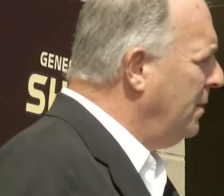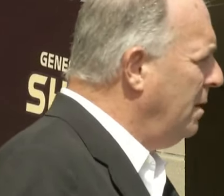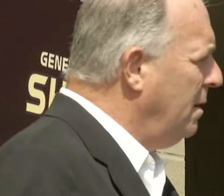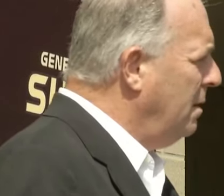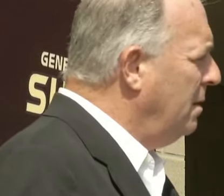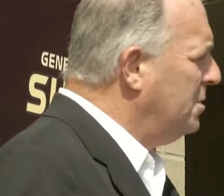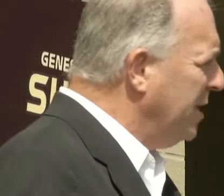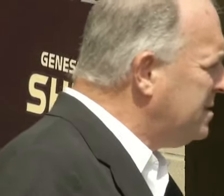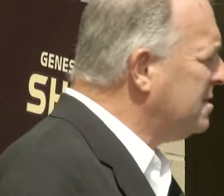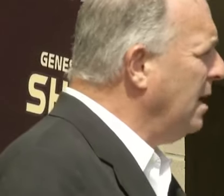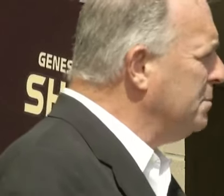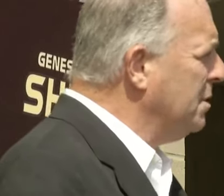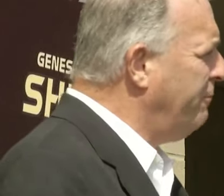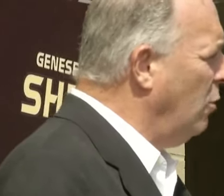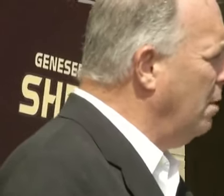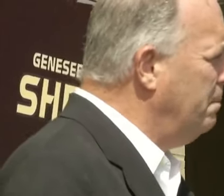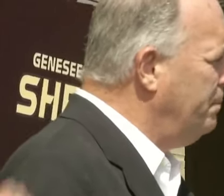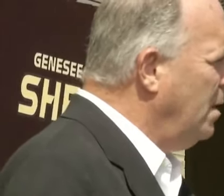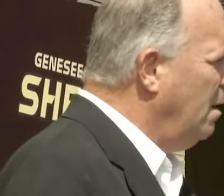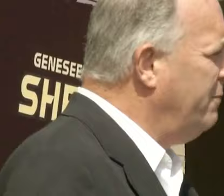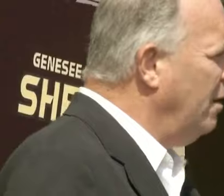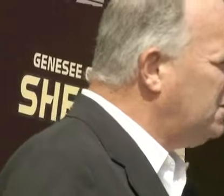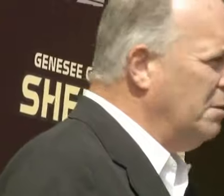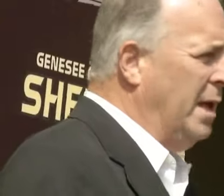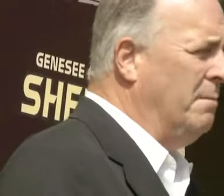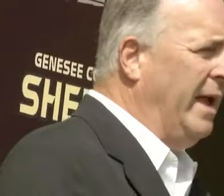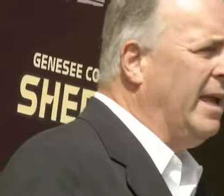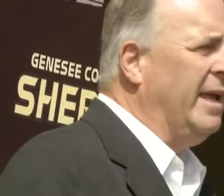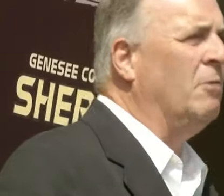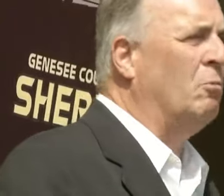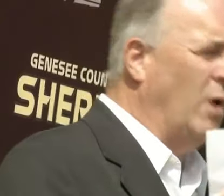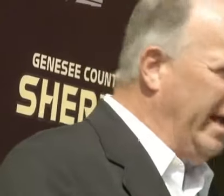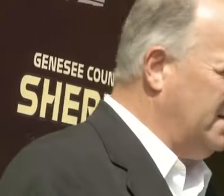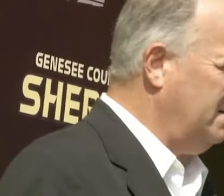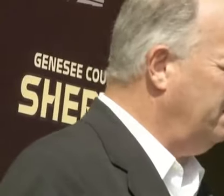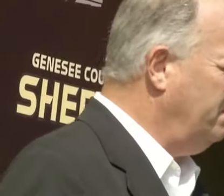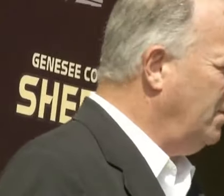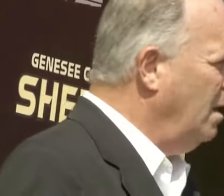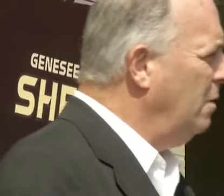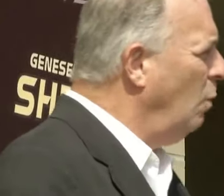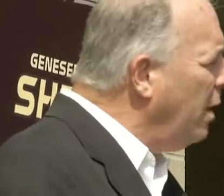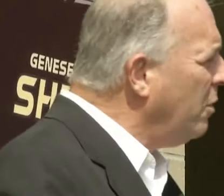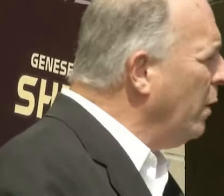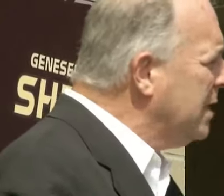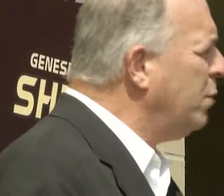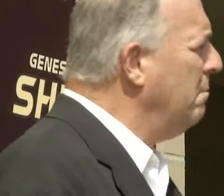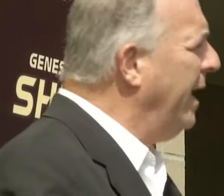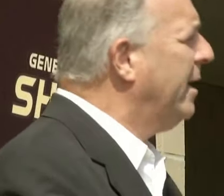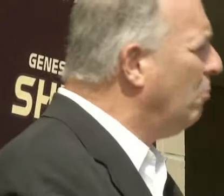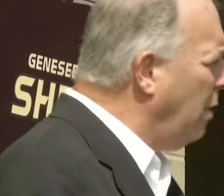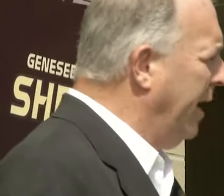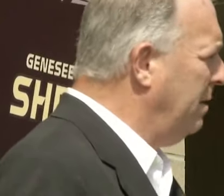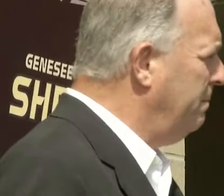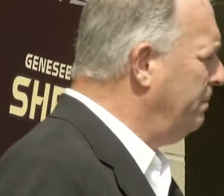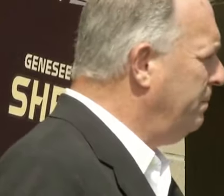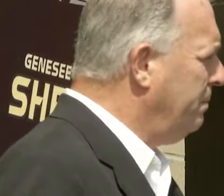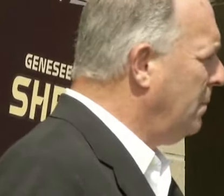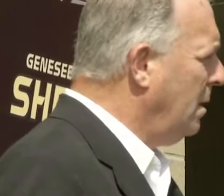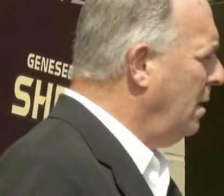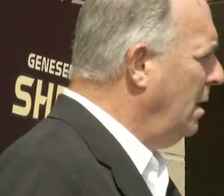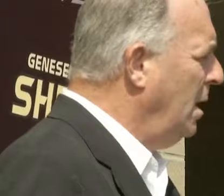form, justice comes in the form of ultimately making it right. And one of the ways we make it